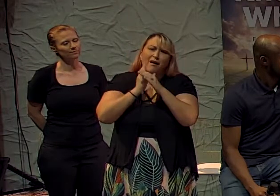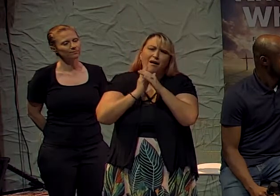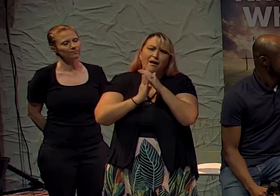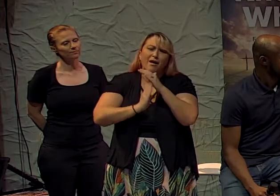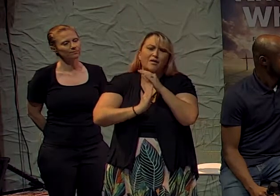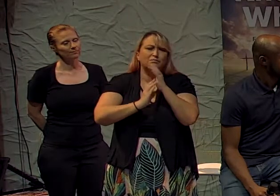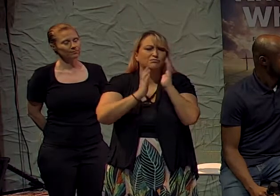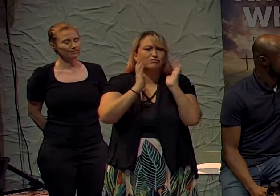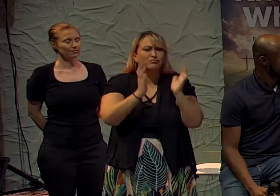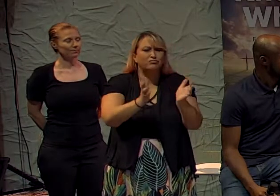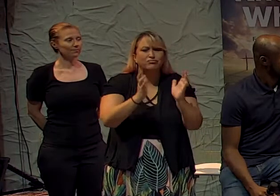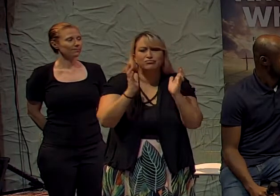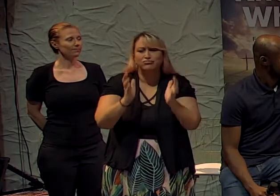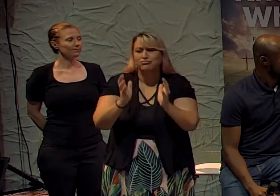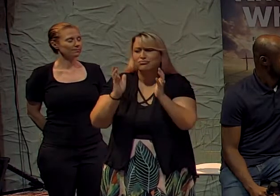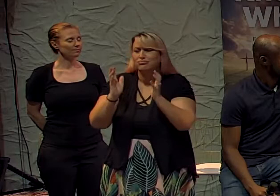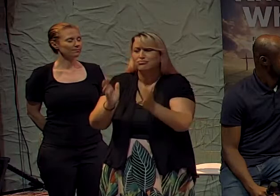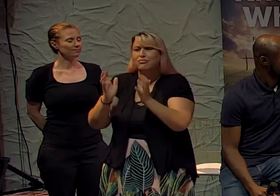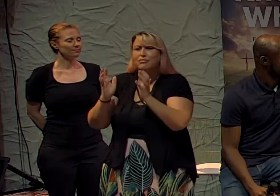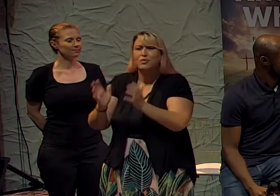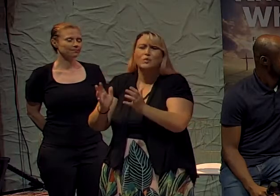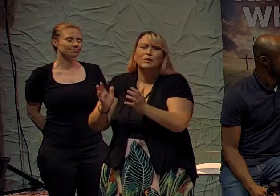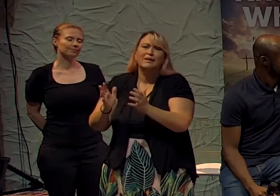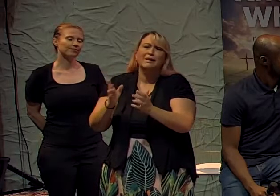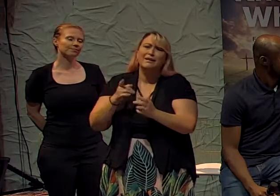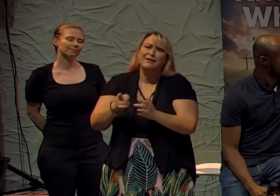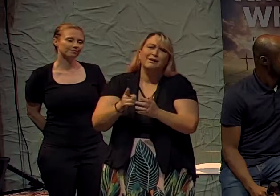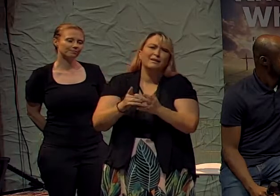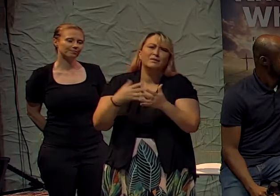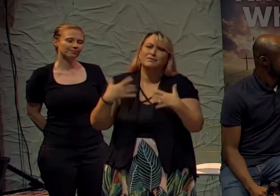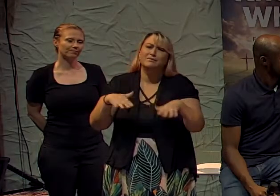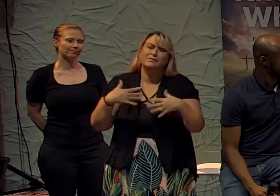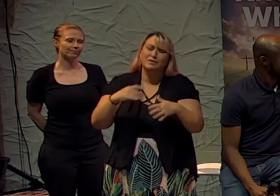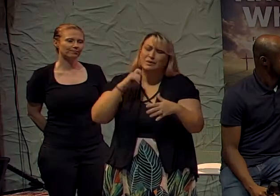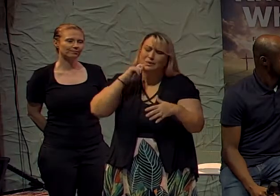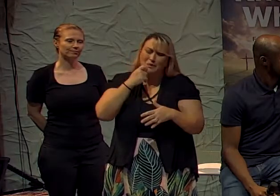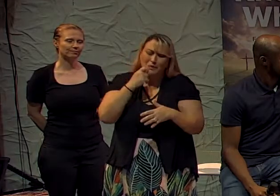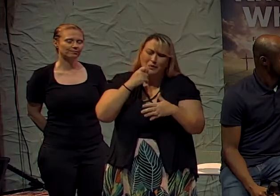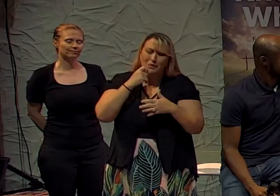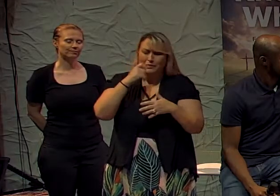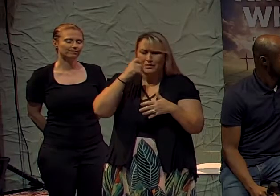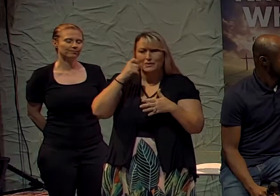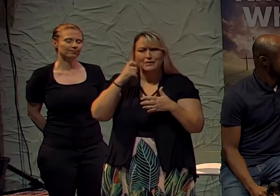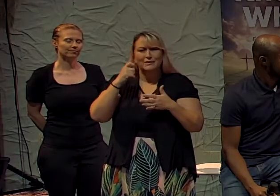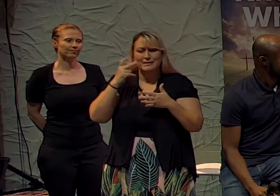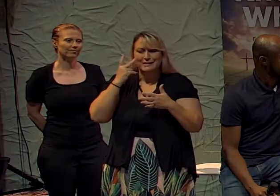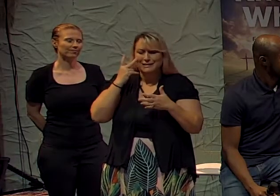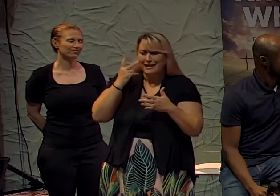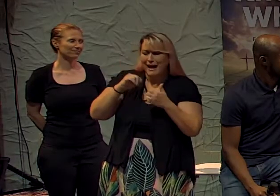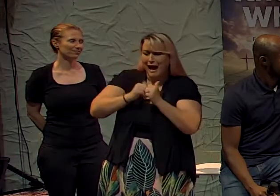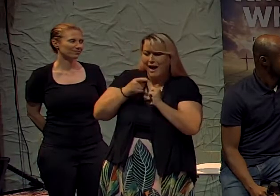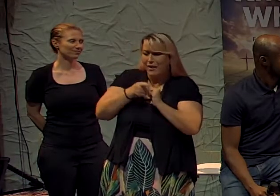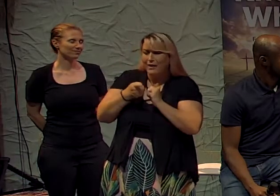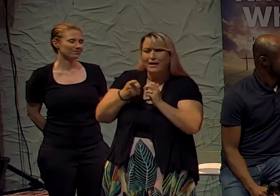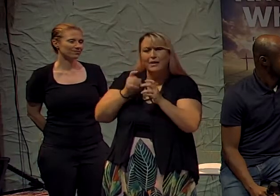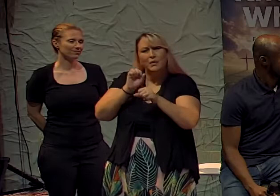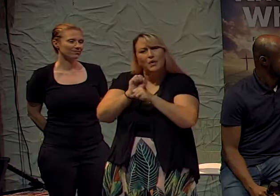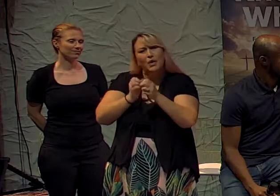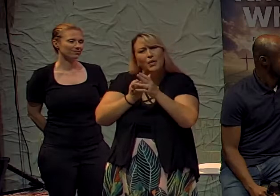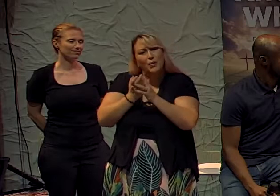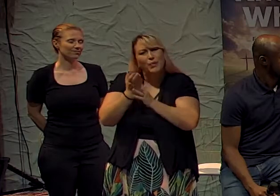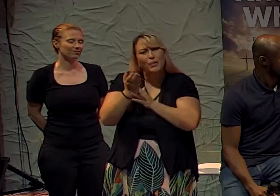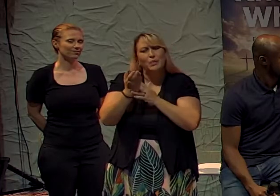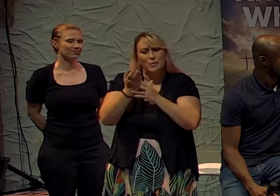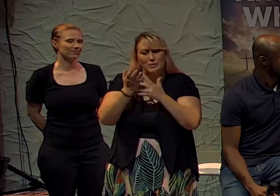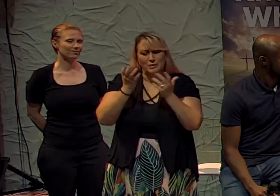those people. And he just was such a cool guy to be close to. We worked through so much. We had